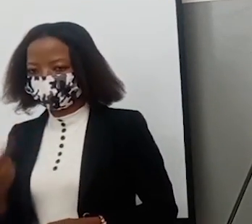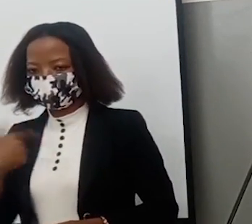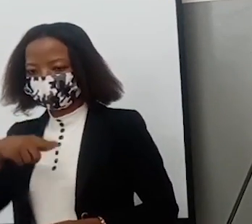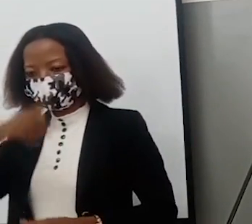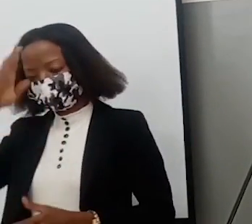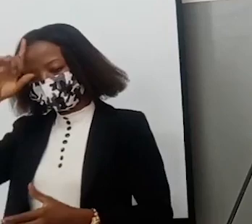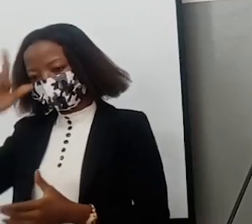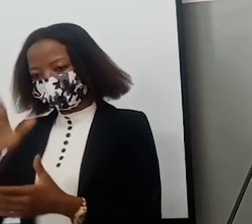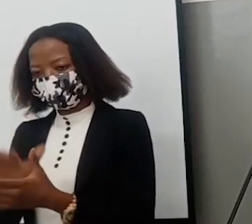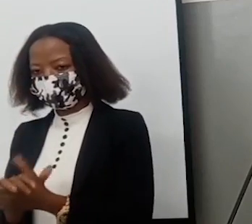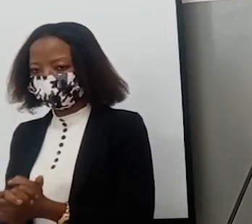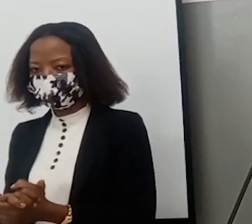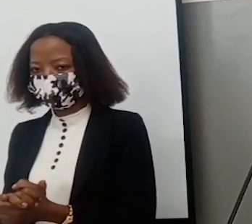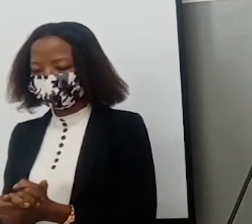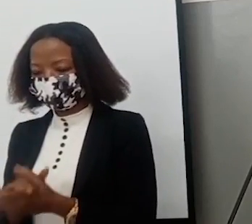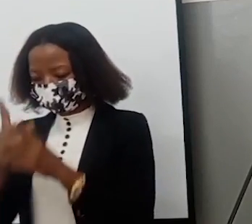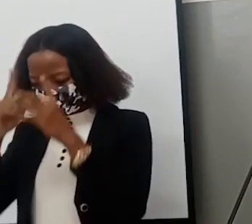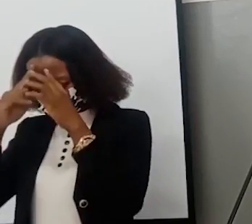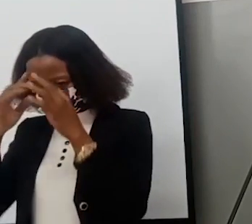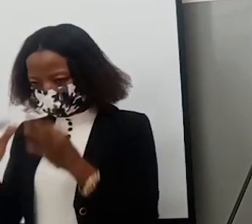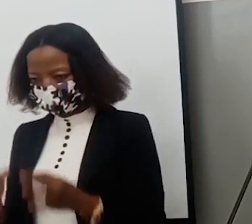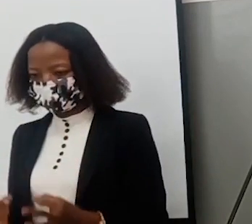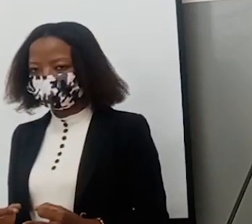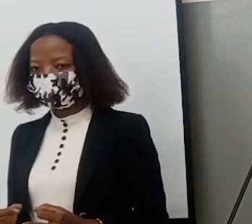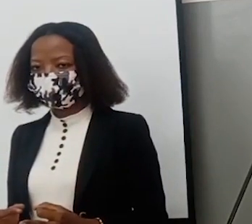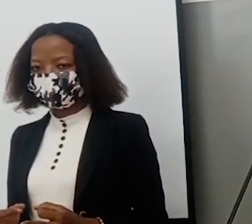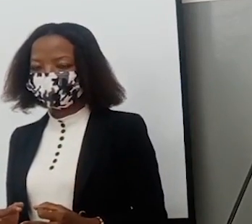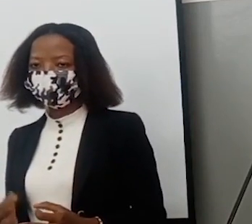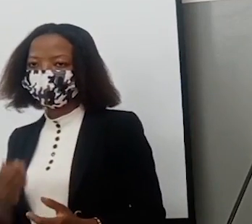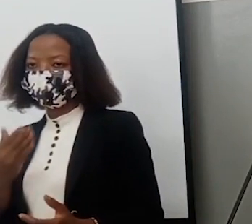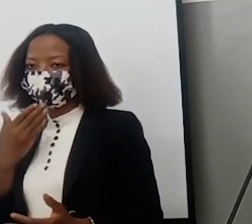the basis for the determination would be very unfounded,